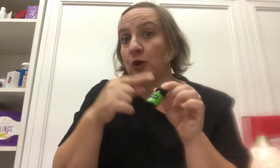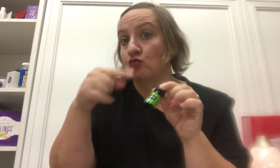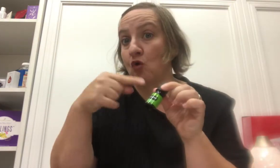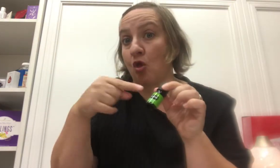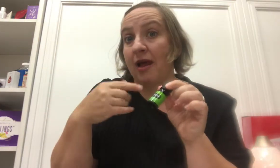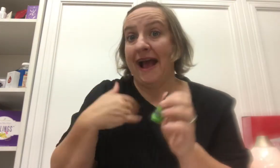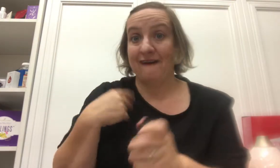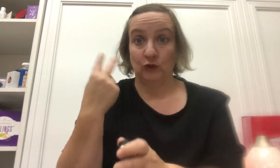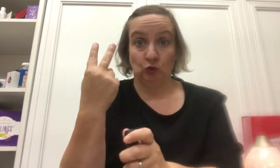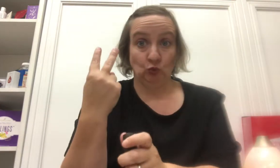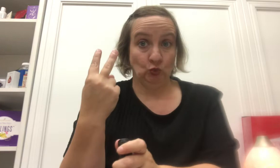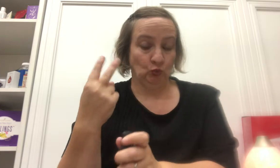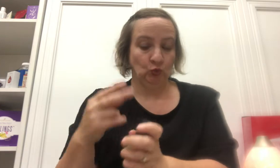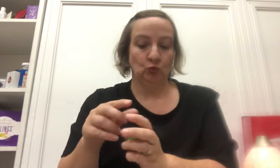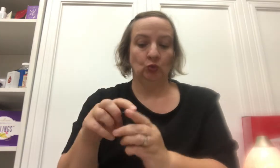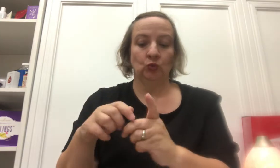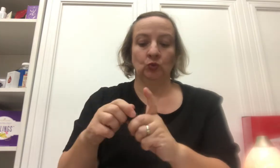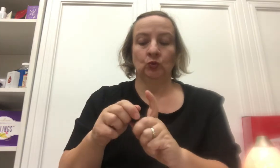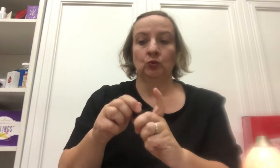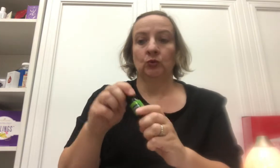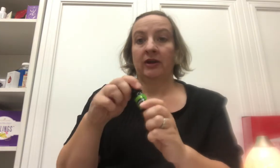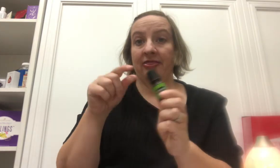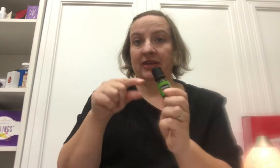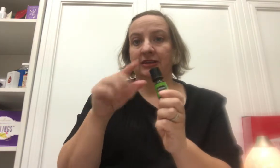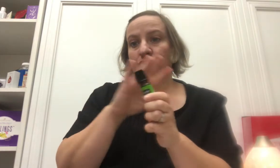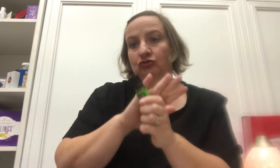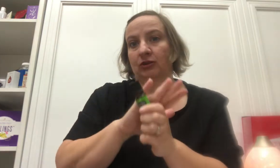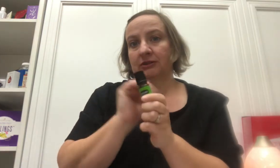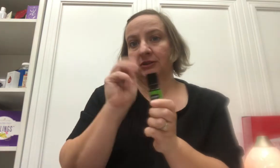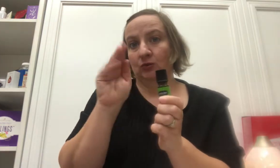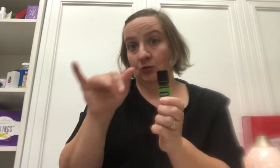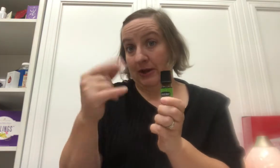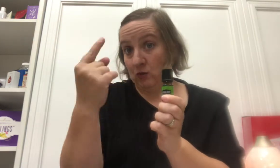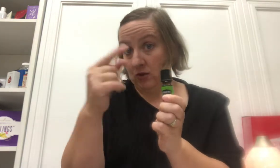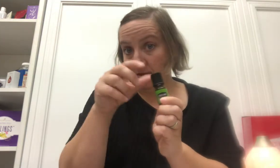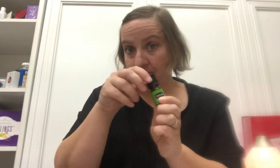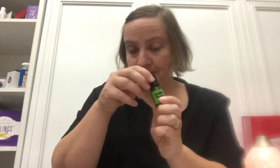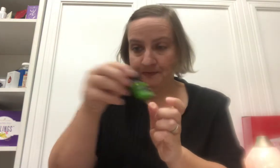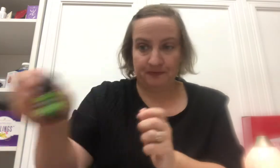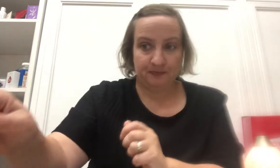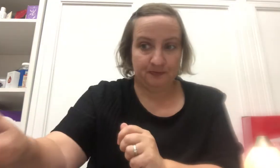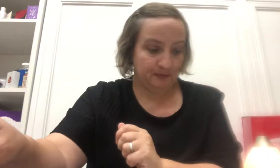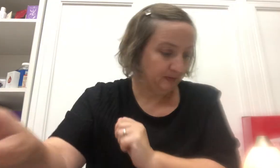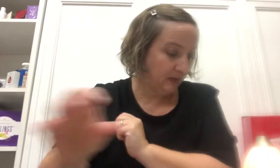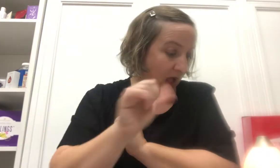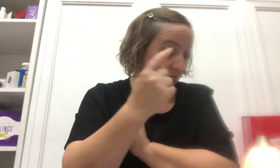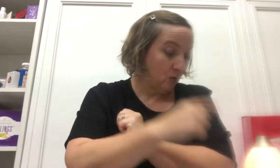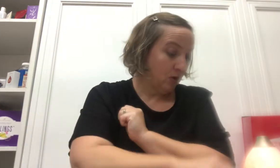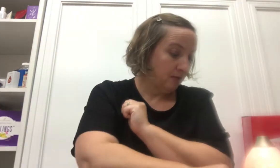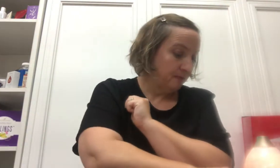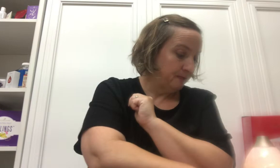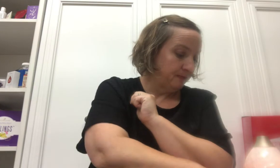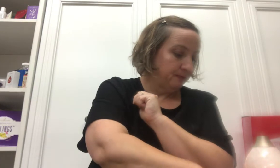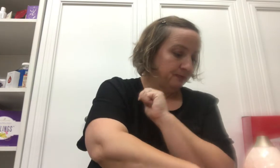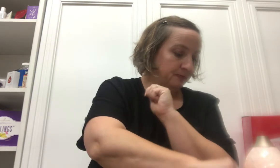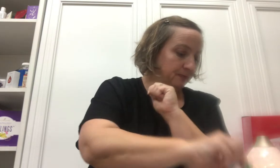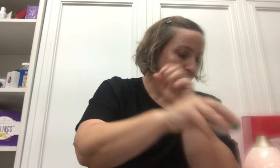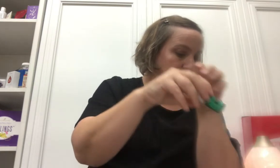sun. So I suggest that you are careful with those. So remember, there's